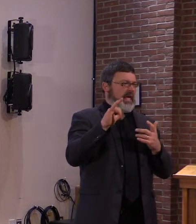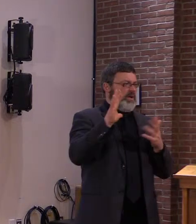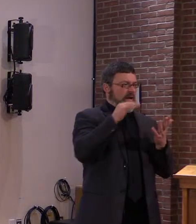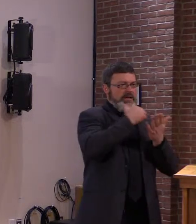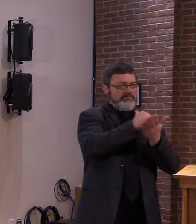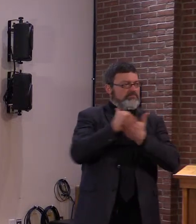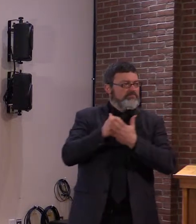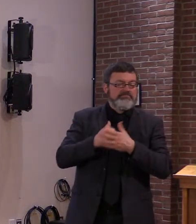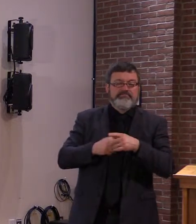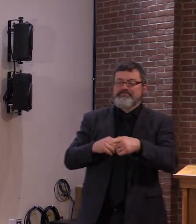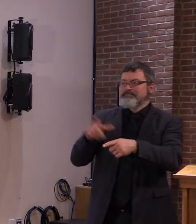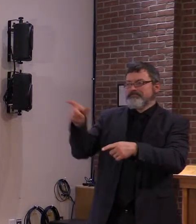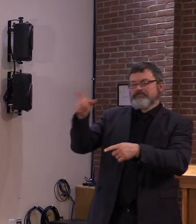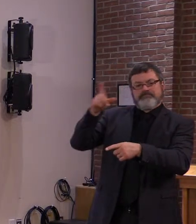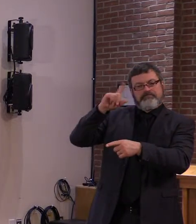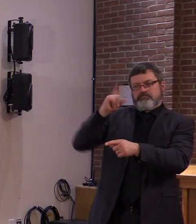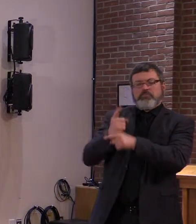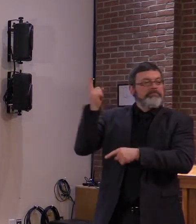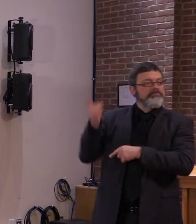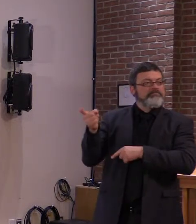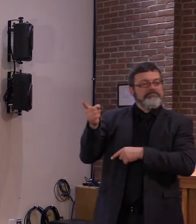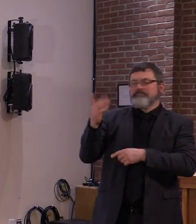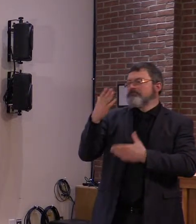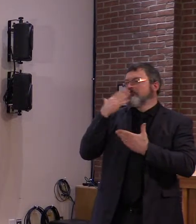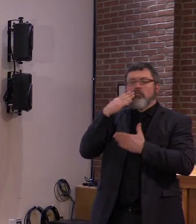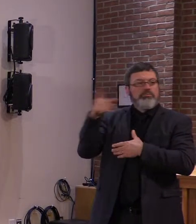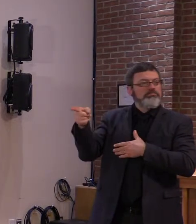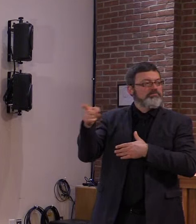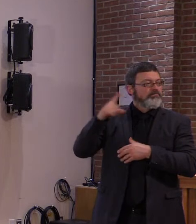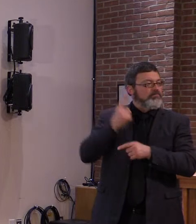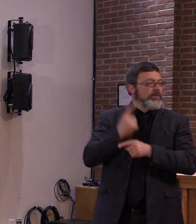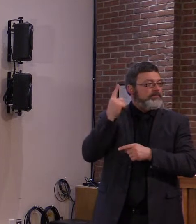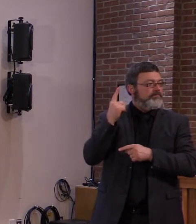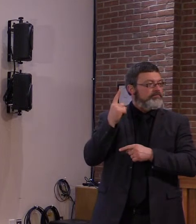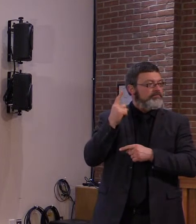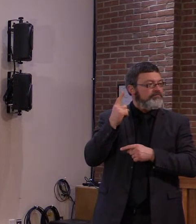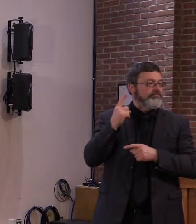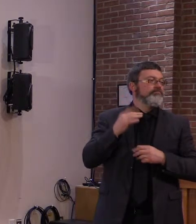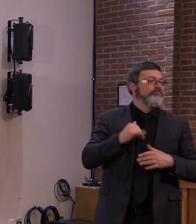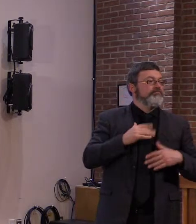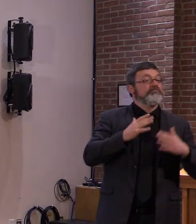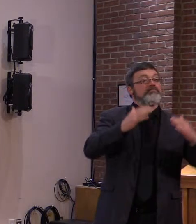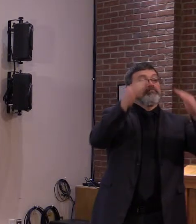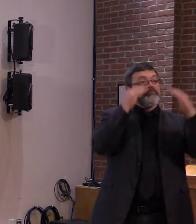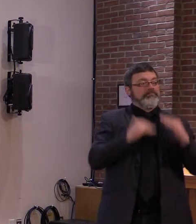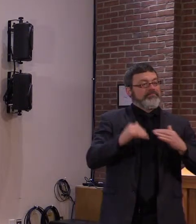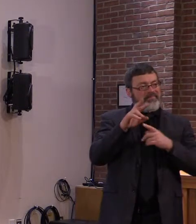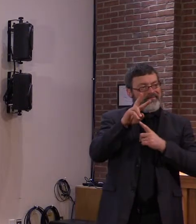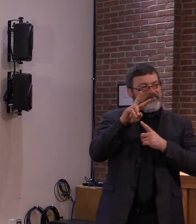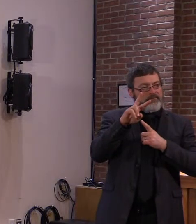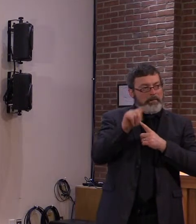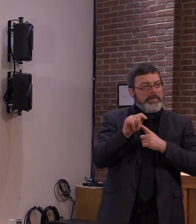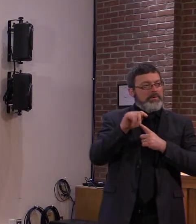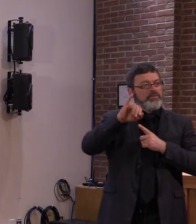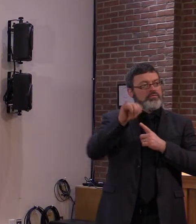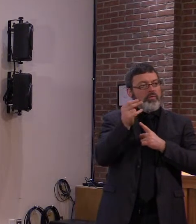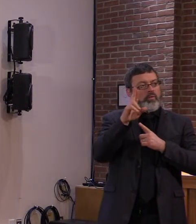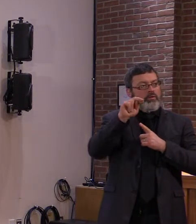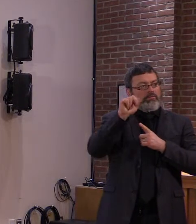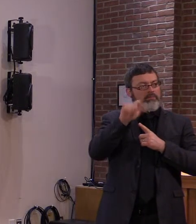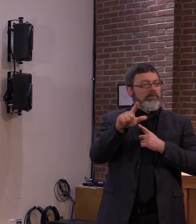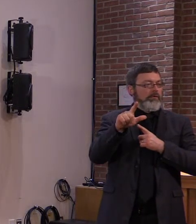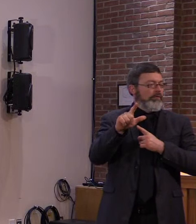this. And not that I want us to learn how to live with the virus and still think our lives are normal,